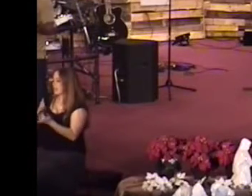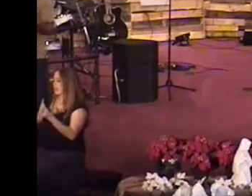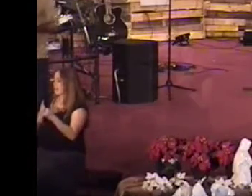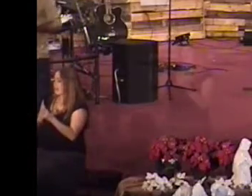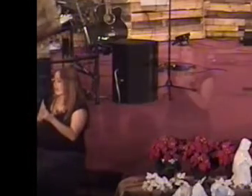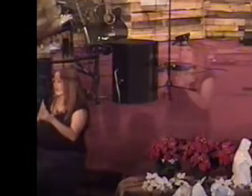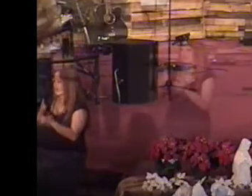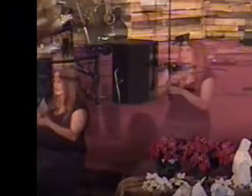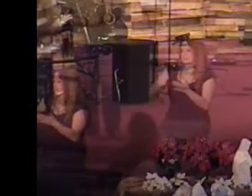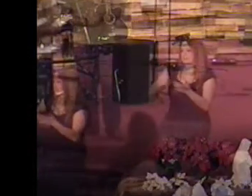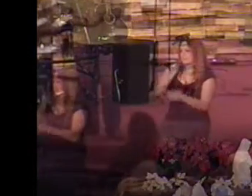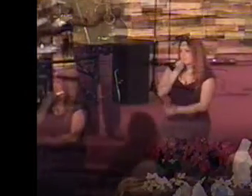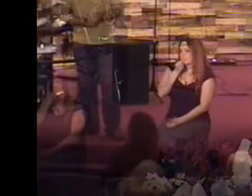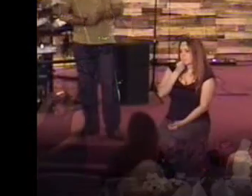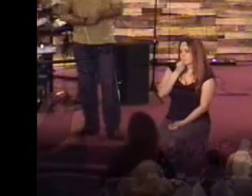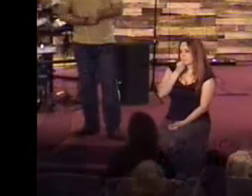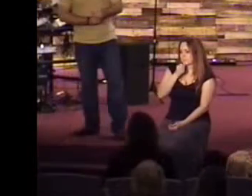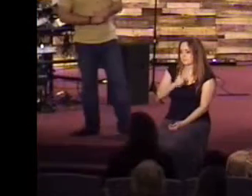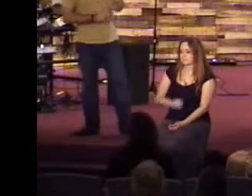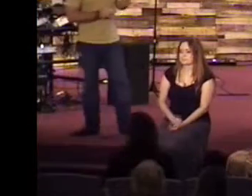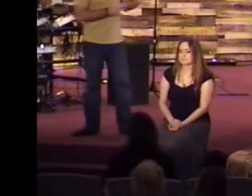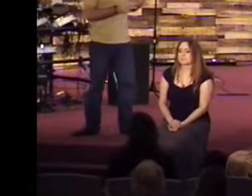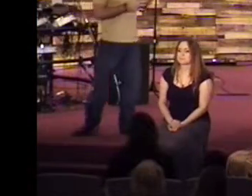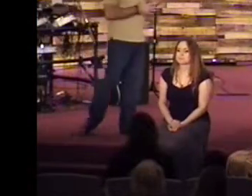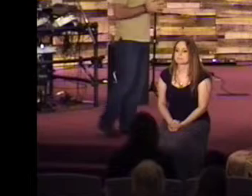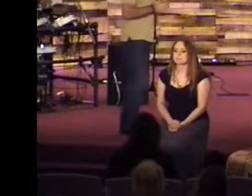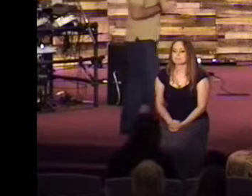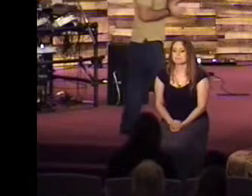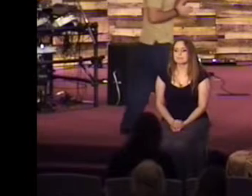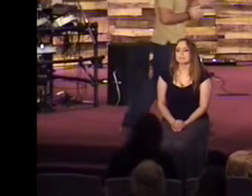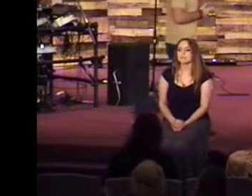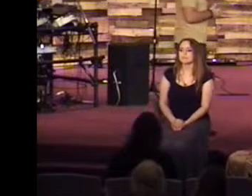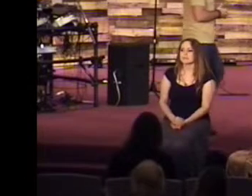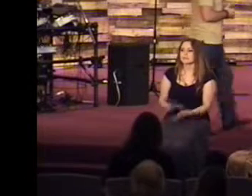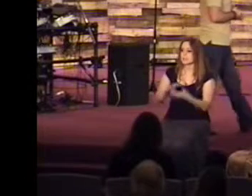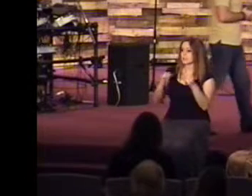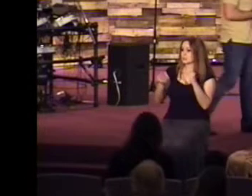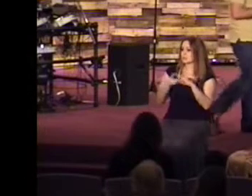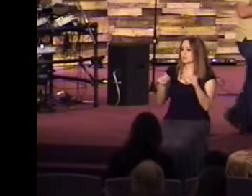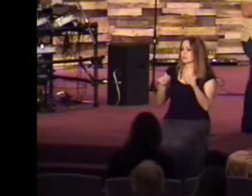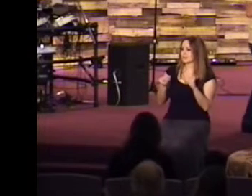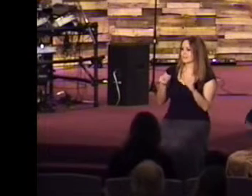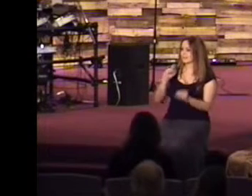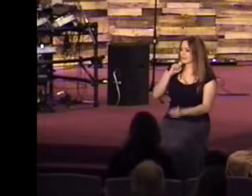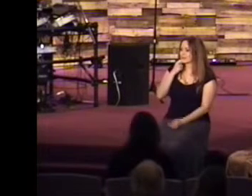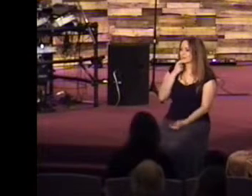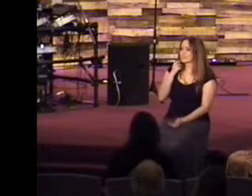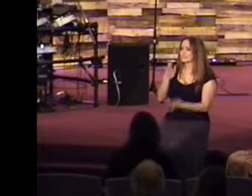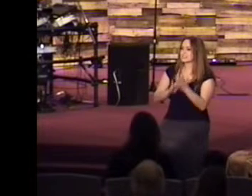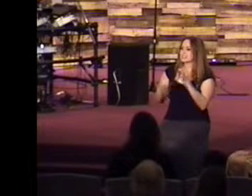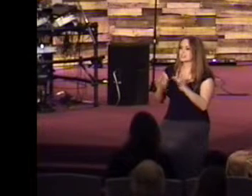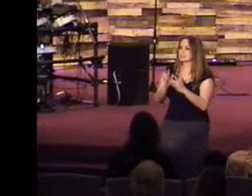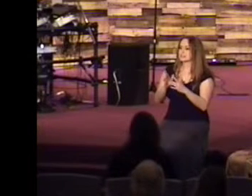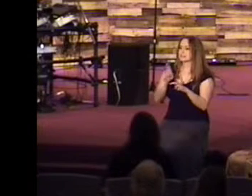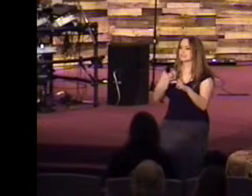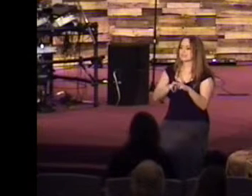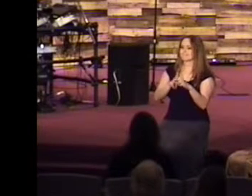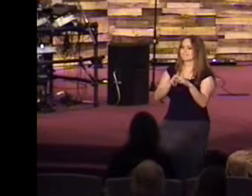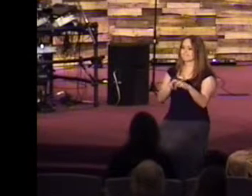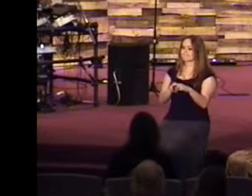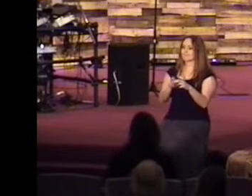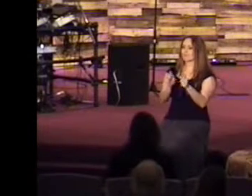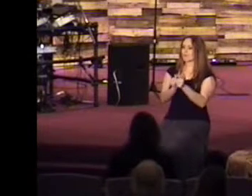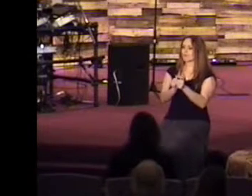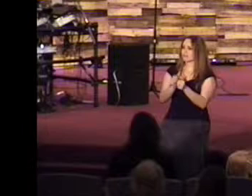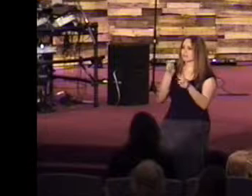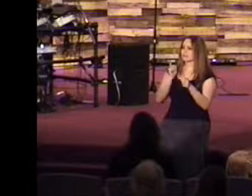that communion we just had together. And this story is really neat because we have Jesus reclining at the table with his